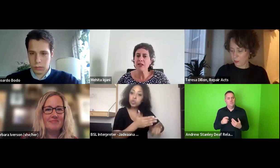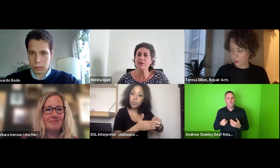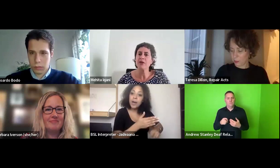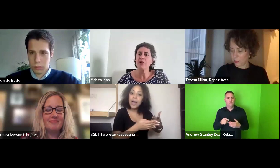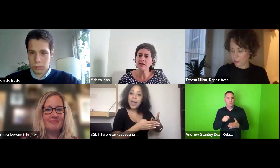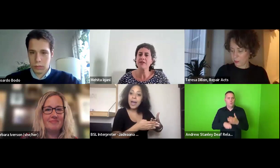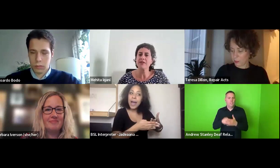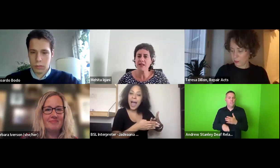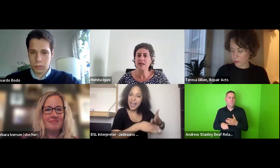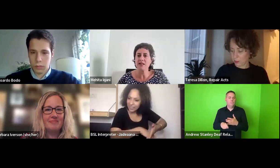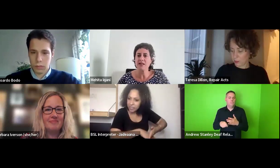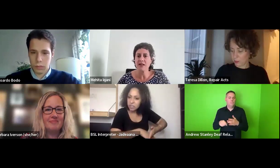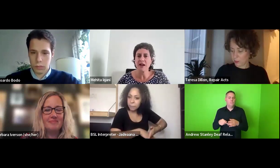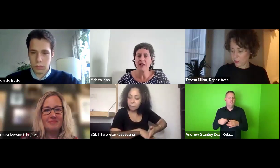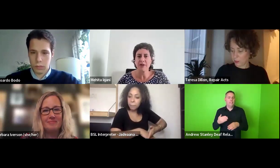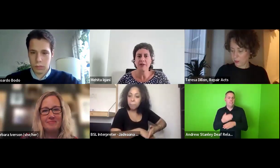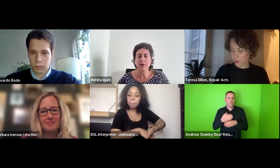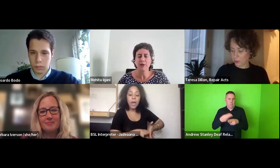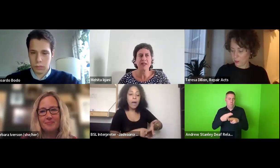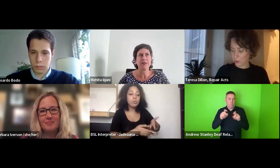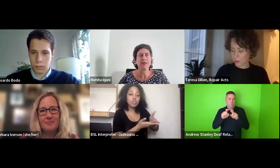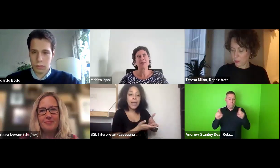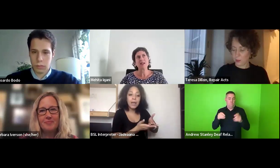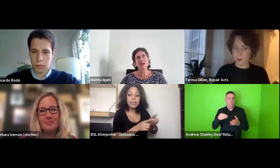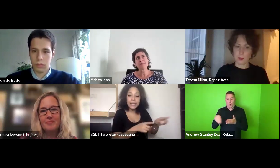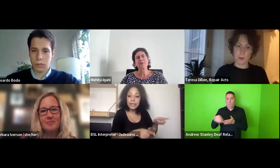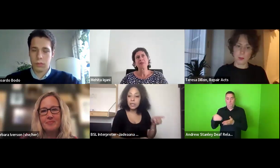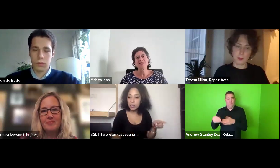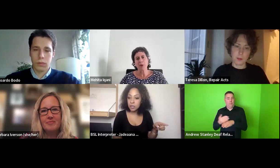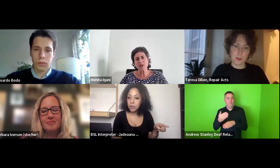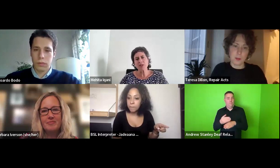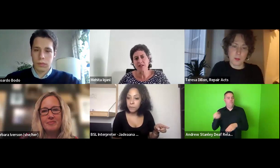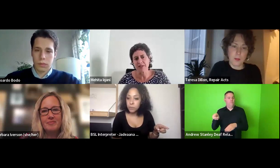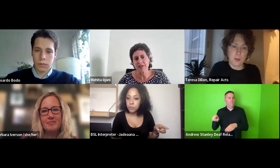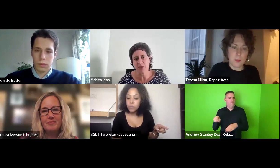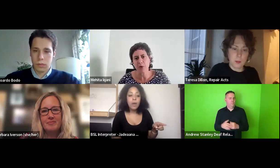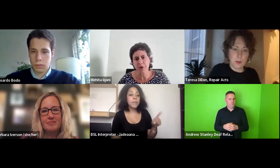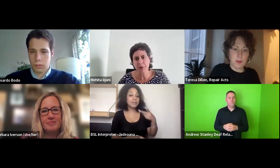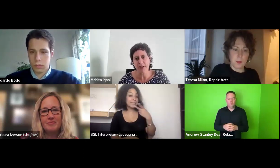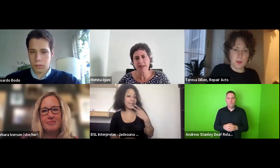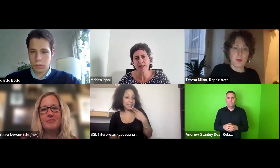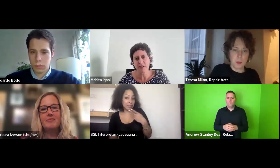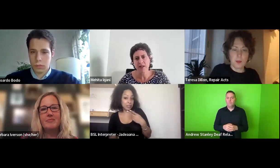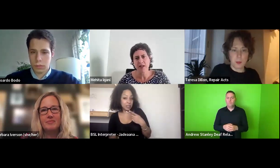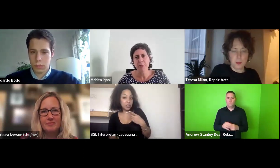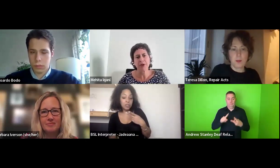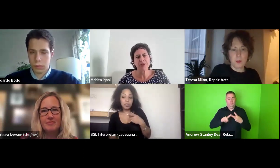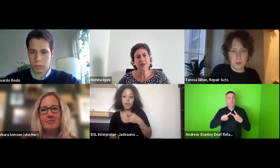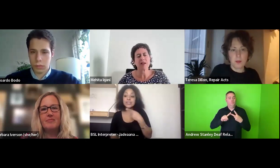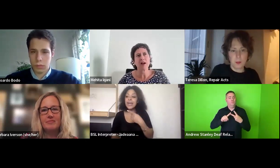And to colleagues who are in civil society in Africa and the global south, I would say support artists who work with